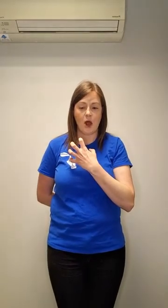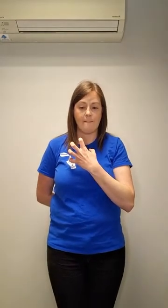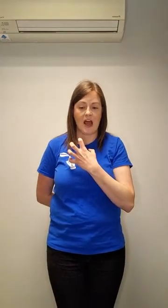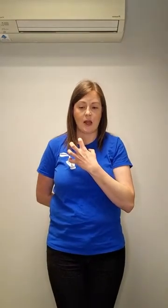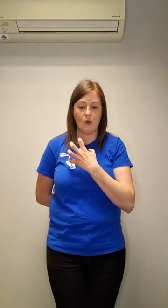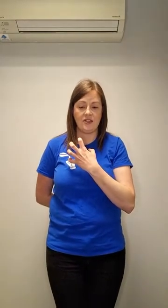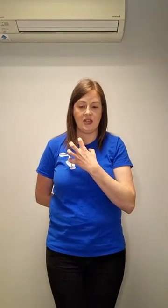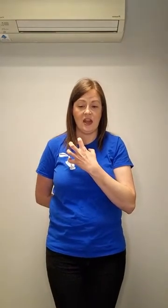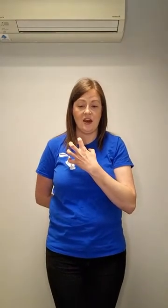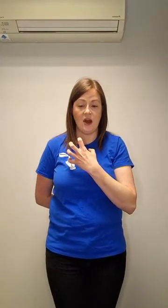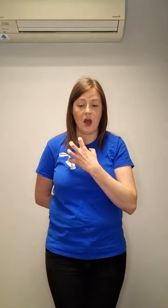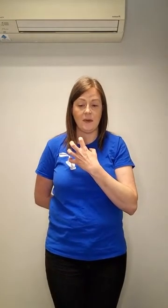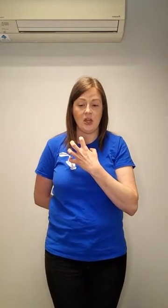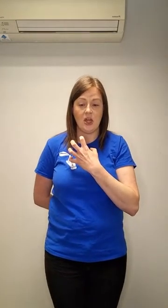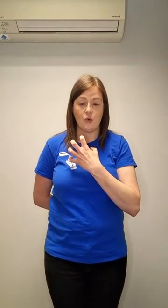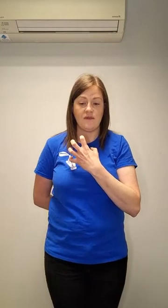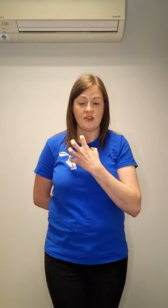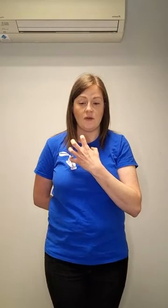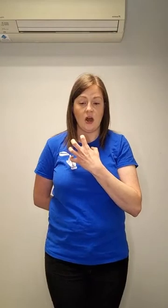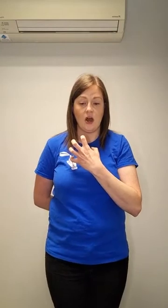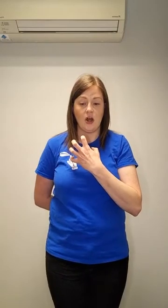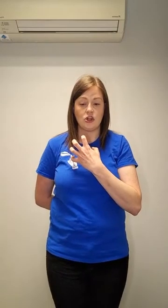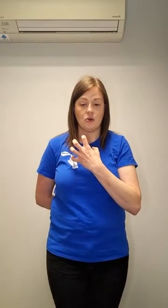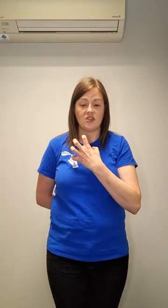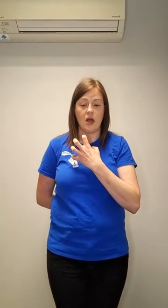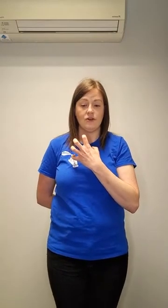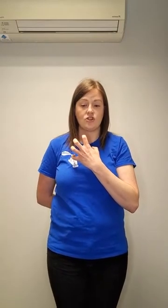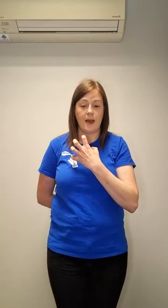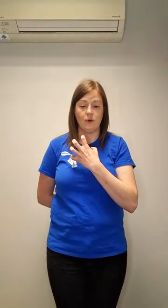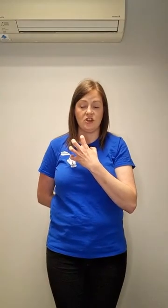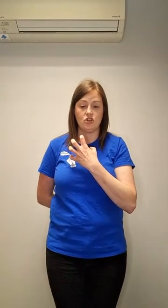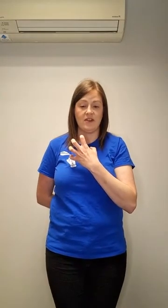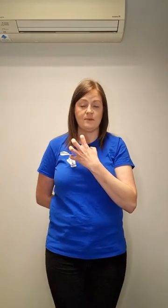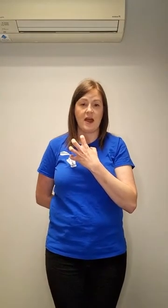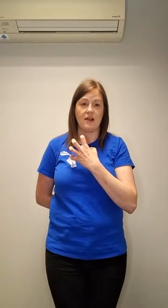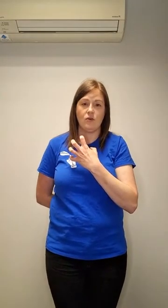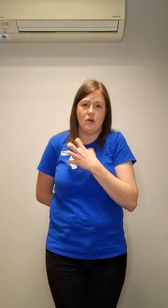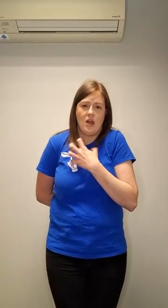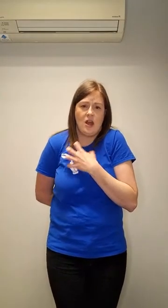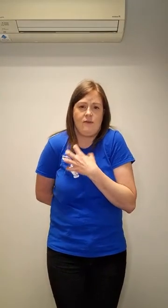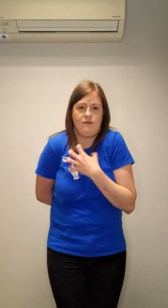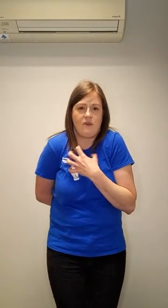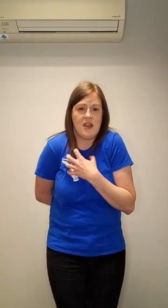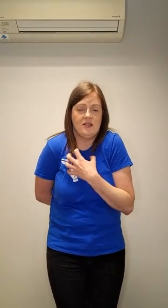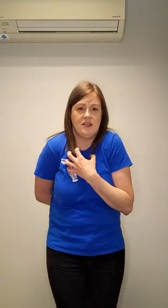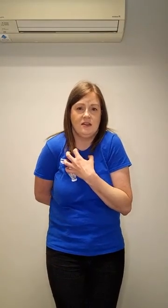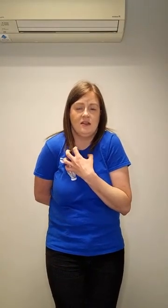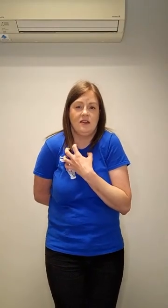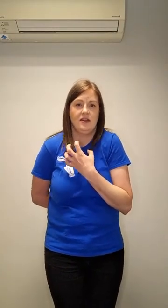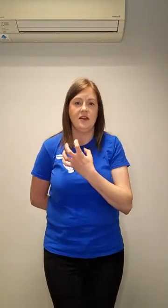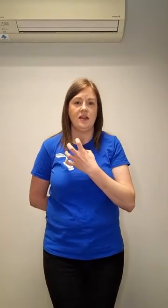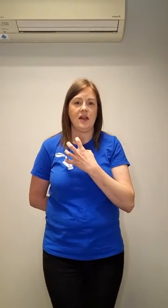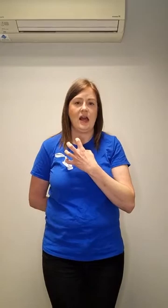palm back, pointing in and up, quivers over heart, shoulders hunch and body shrinks back for afraid